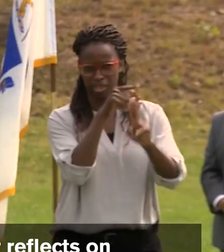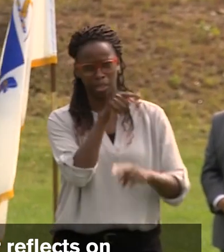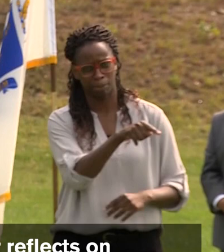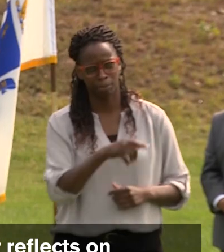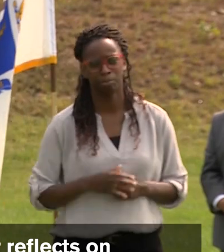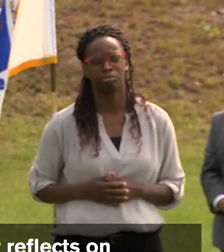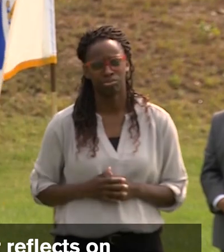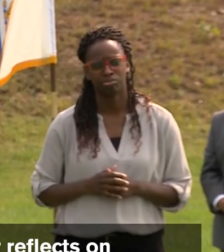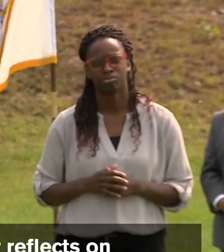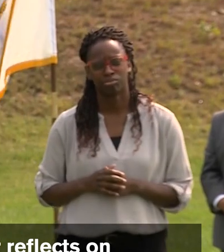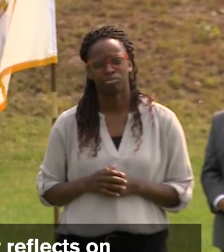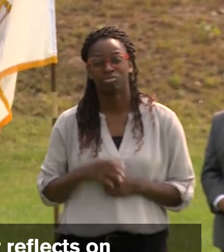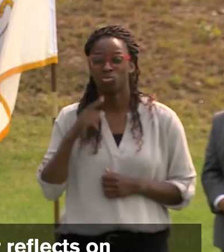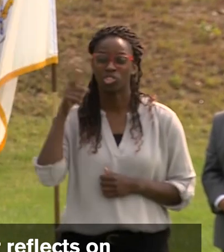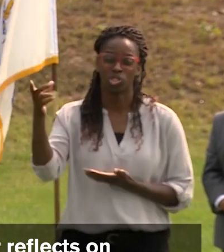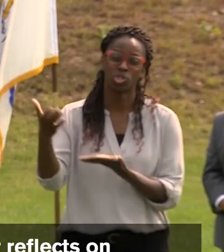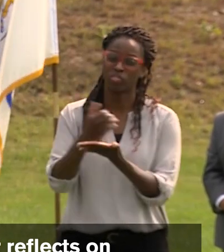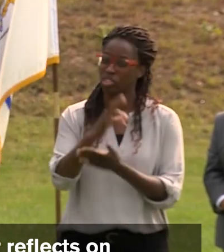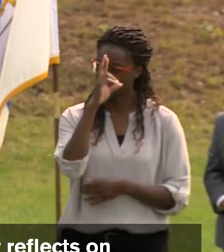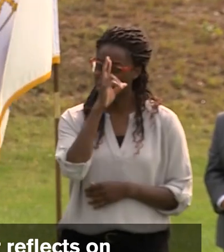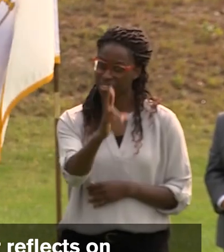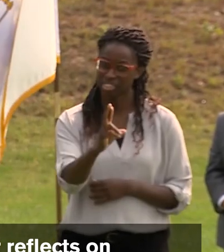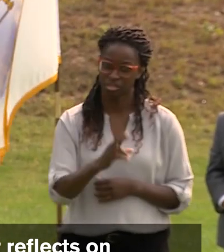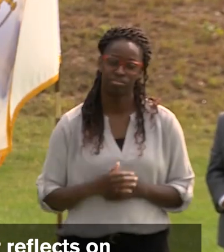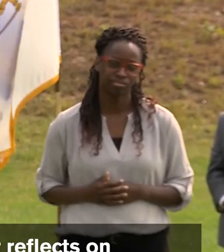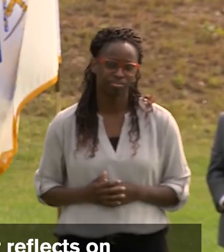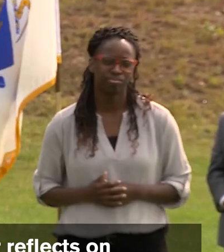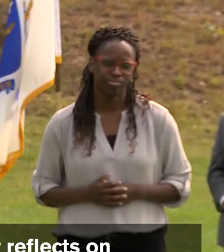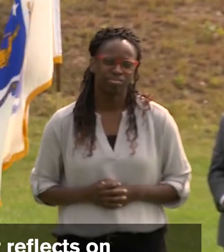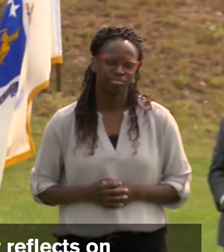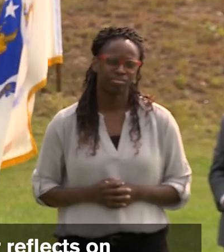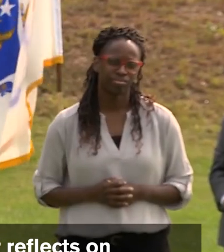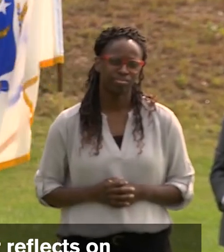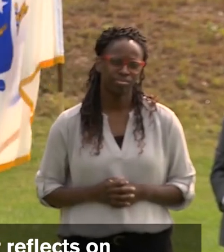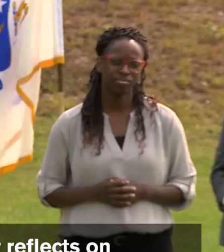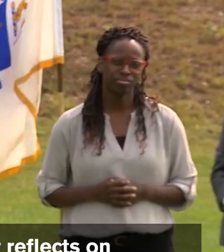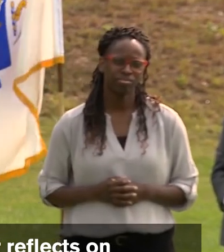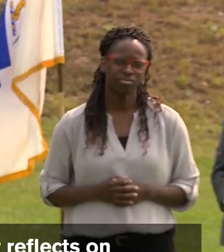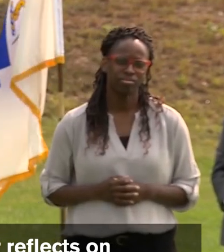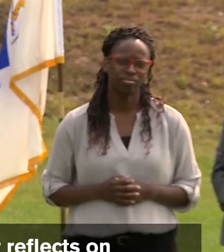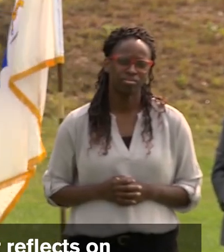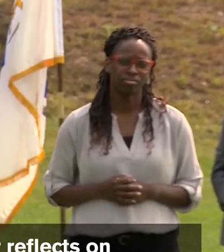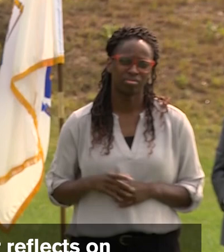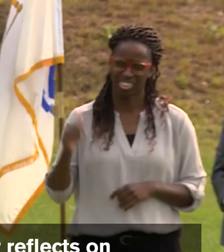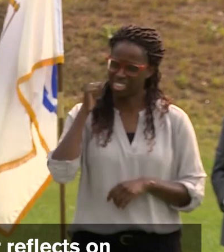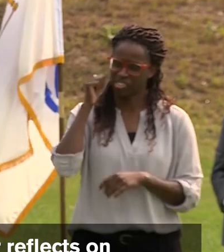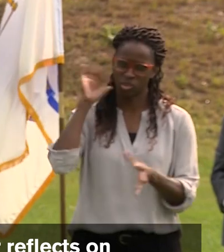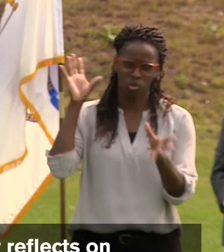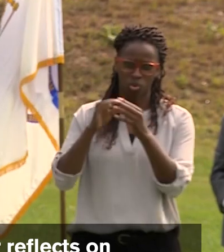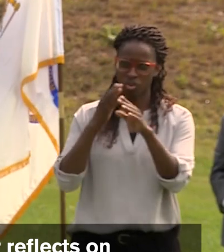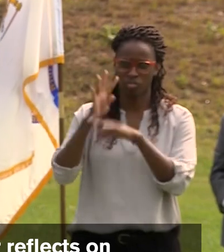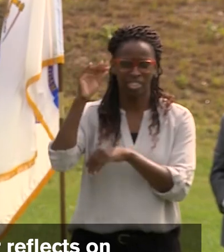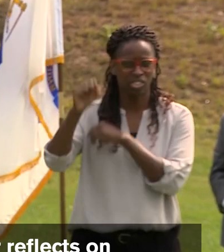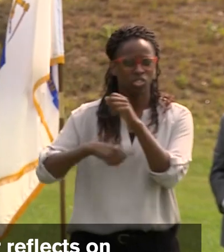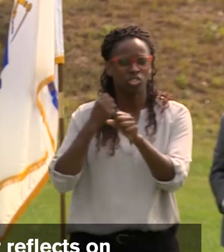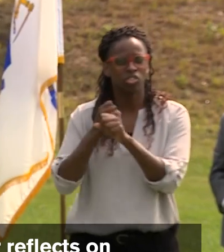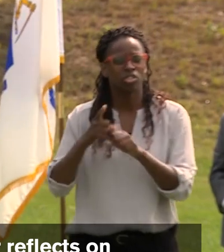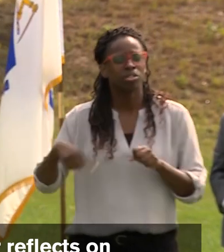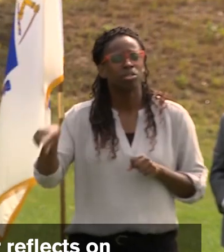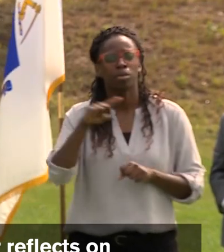earned day after day after day over the course of that career, and were deeply fond of him, and it's not hard to see why.